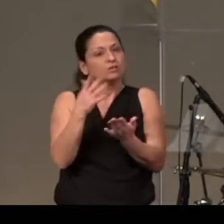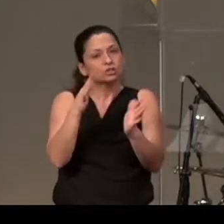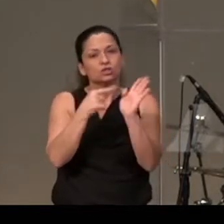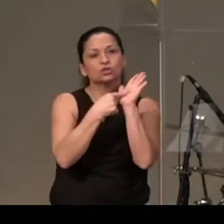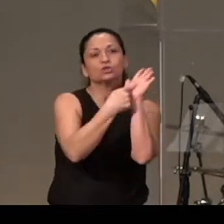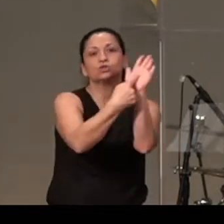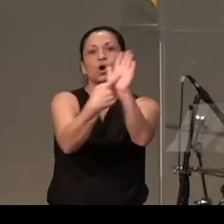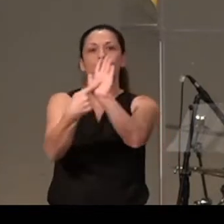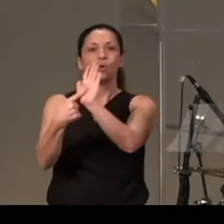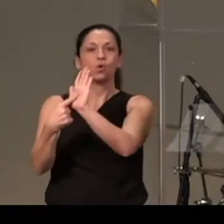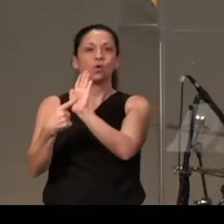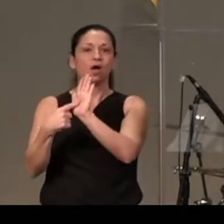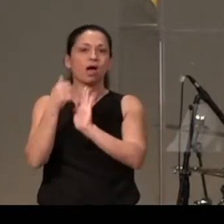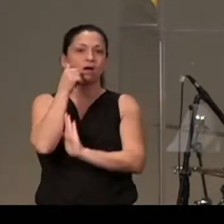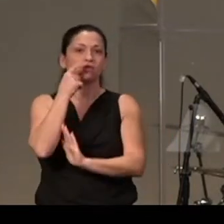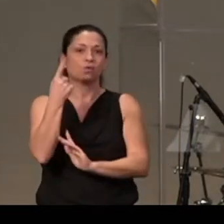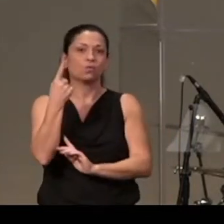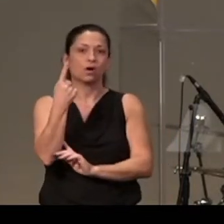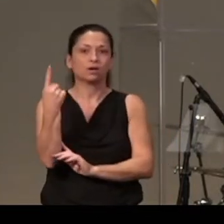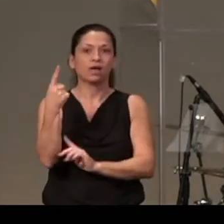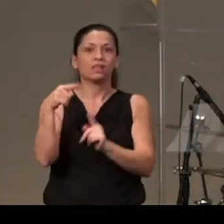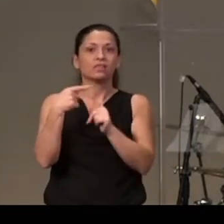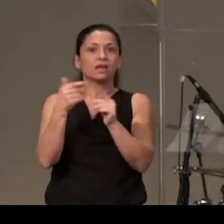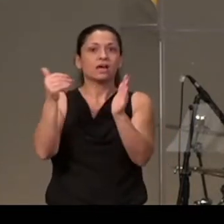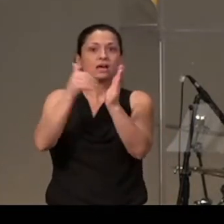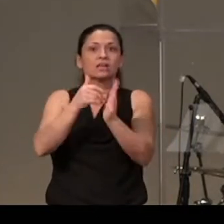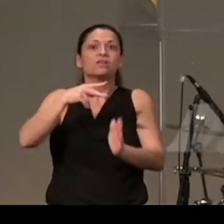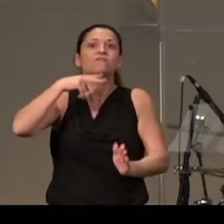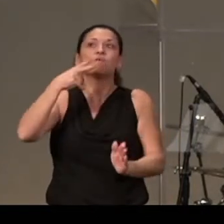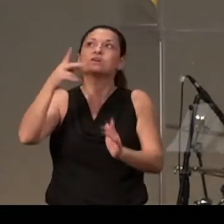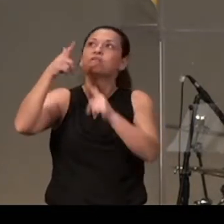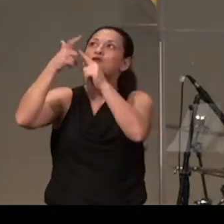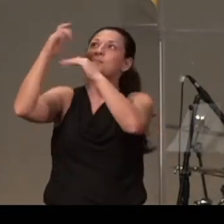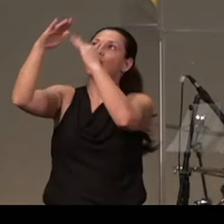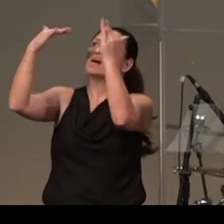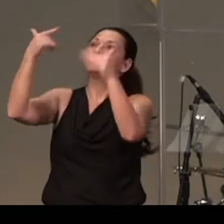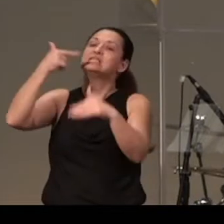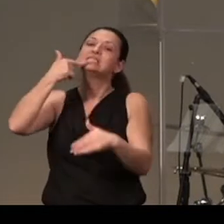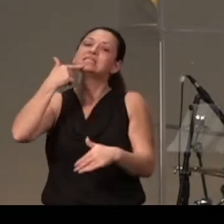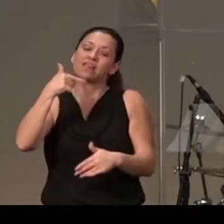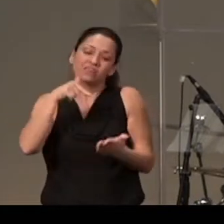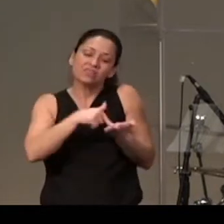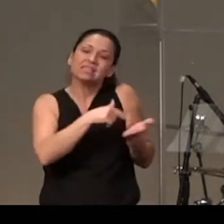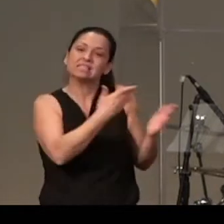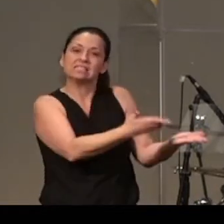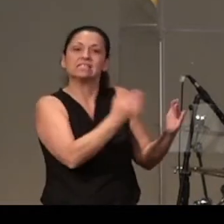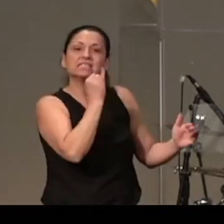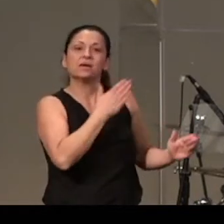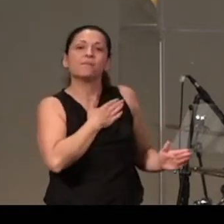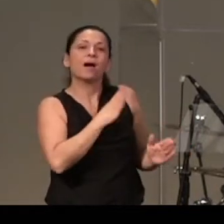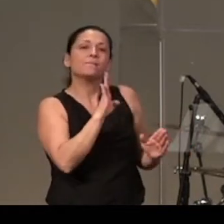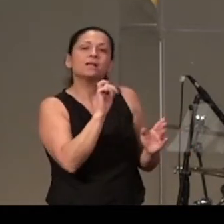glory shined through. And again, the voice out of heaven, this is my beloved Son in whom I am well pleased. And he added something.